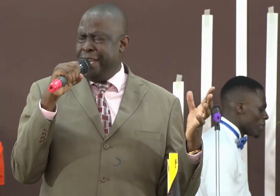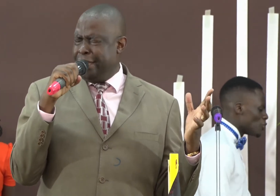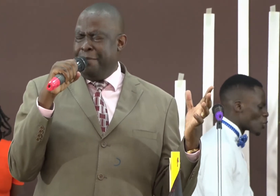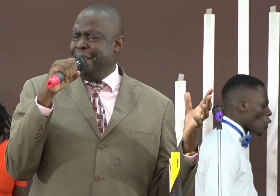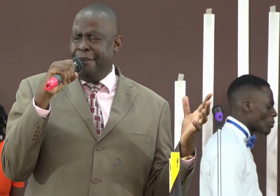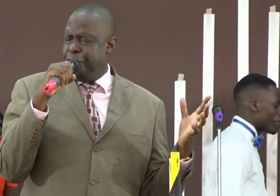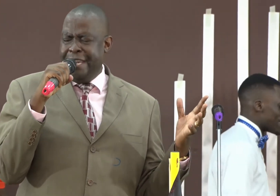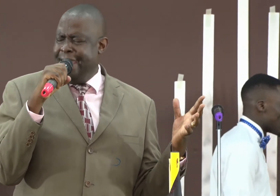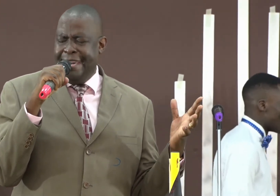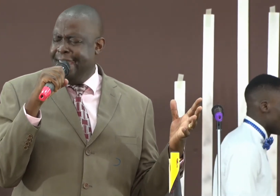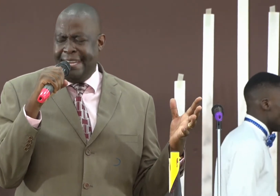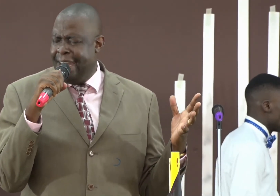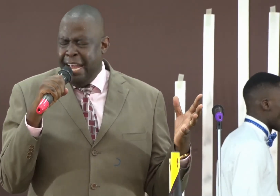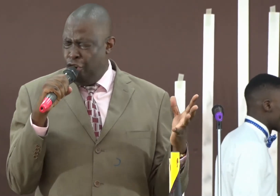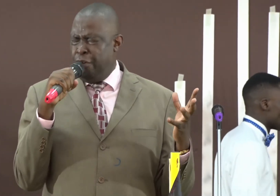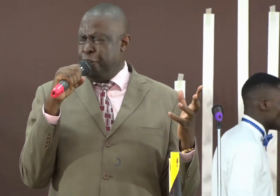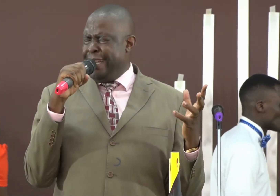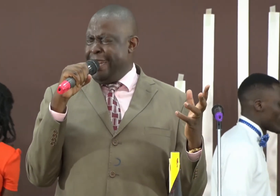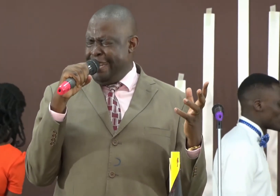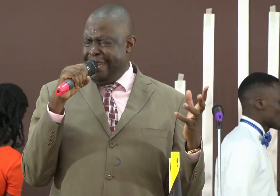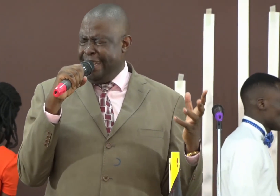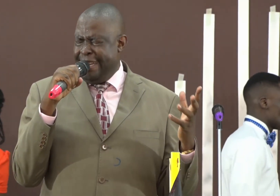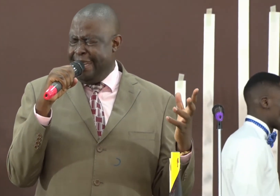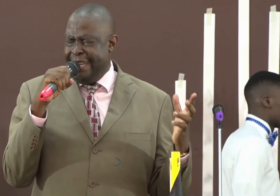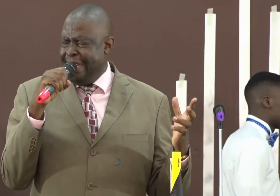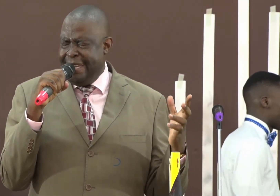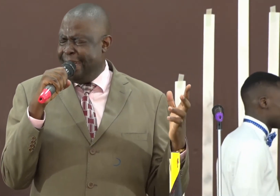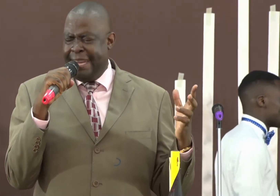Osindire mitima ya fe Obuge